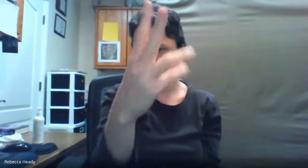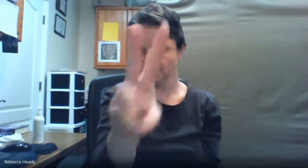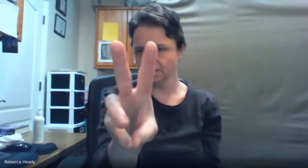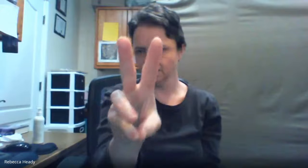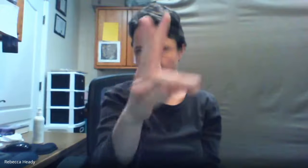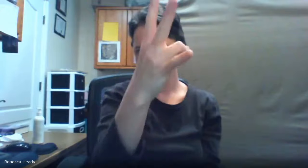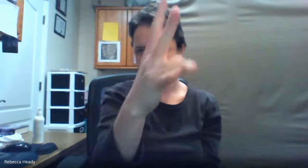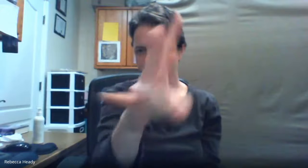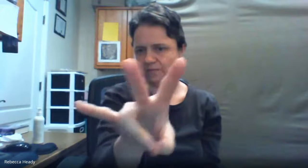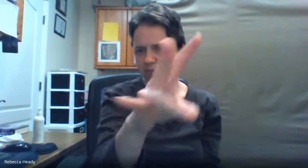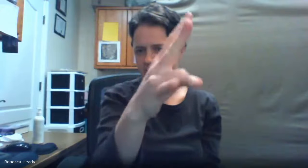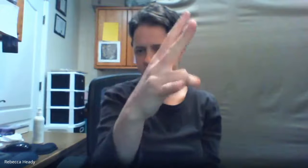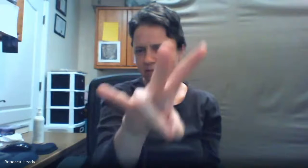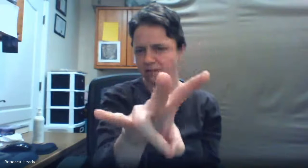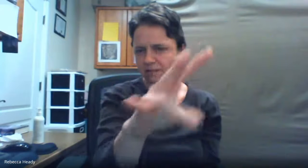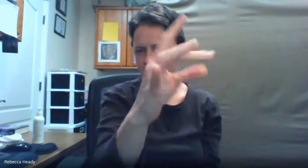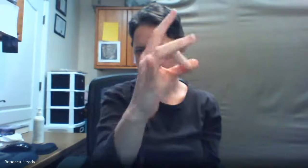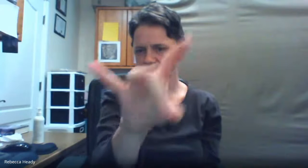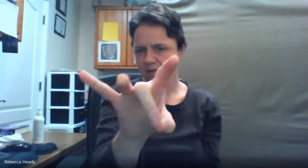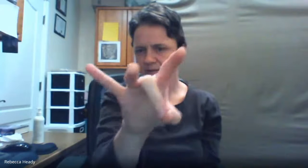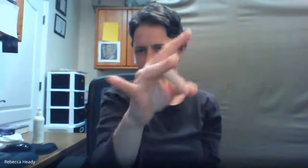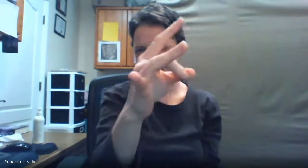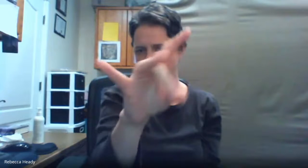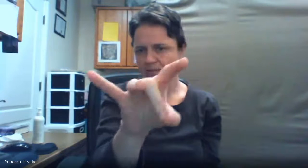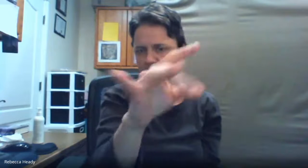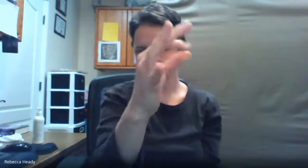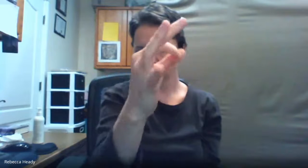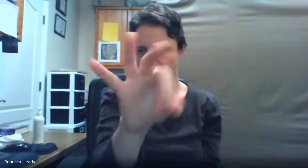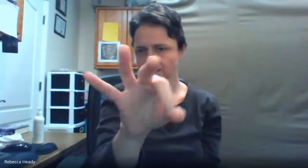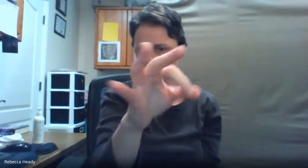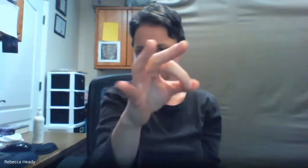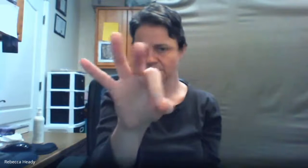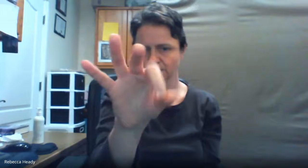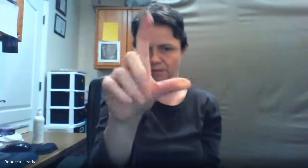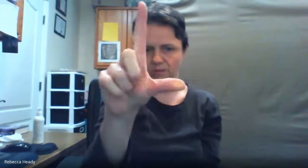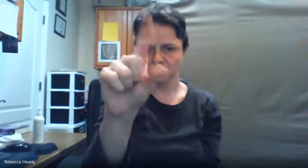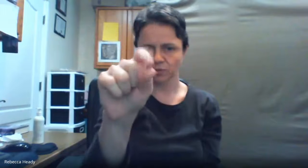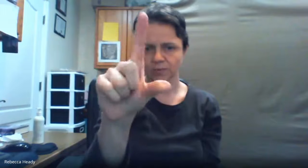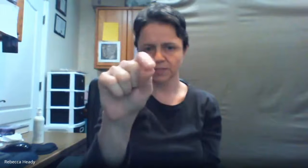16, 17, 18, 19, 20,